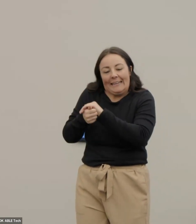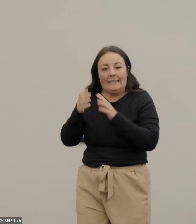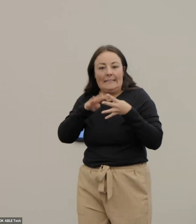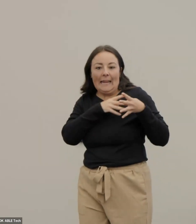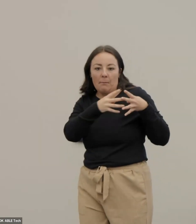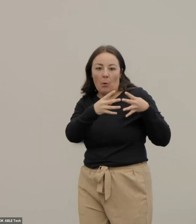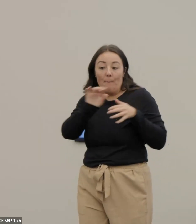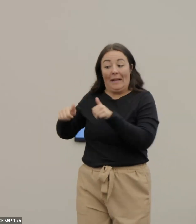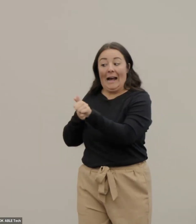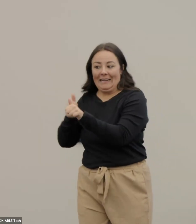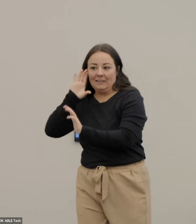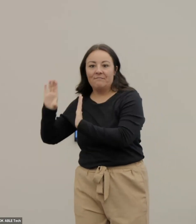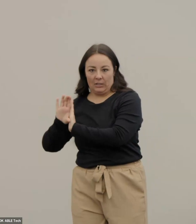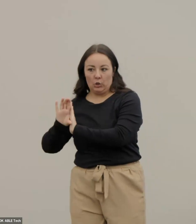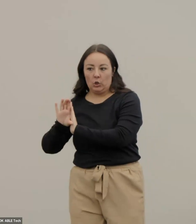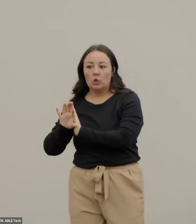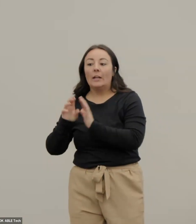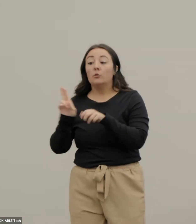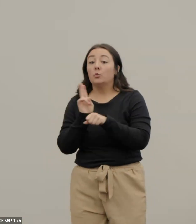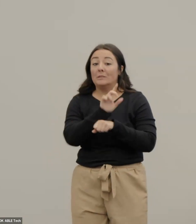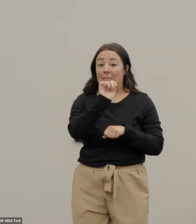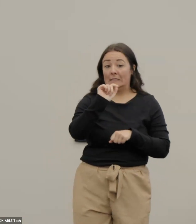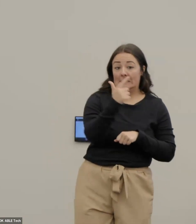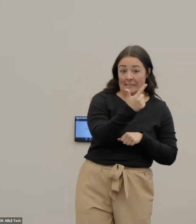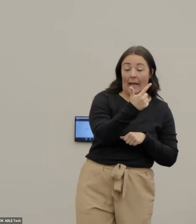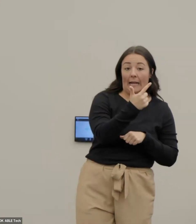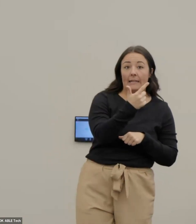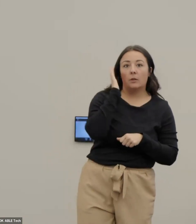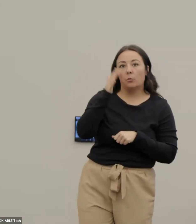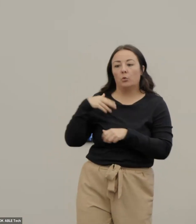figure. And then in the tag structure, I read the table instead of the